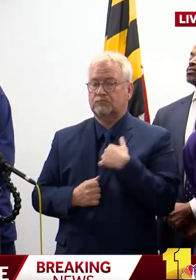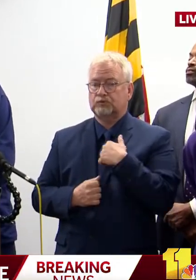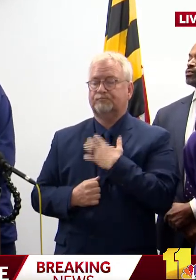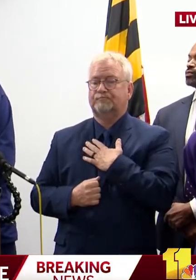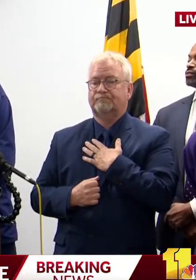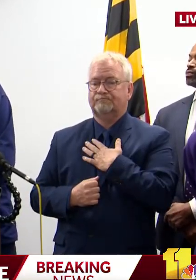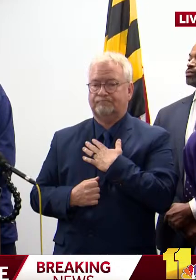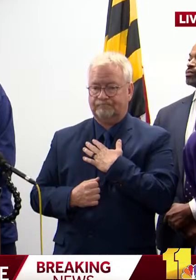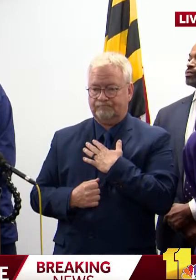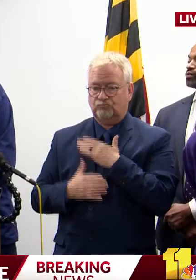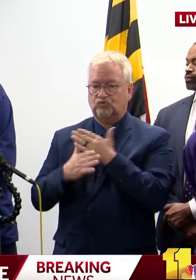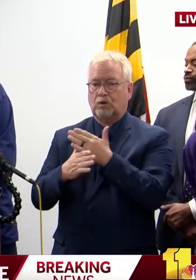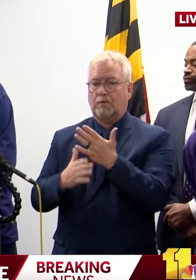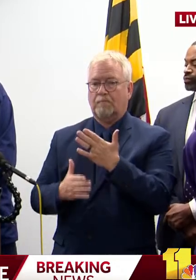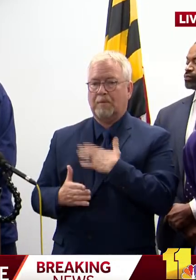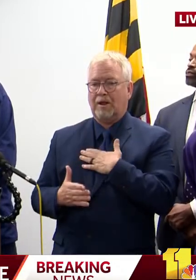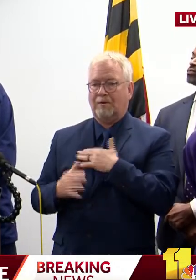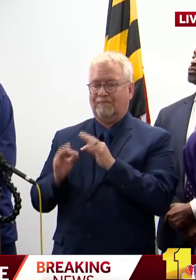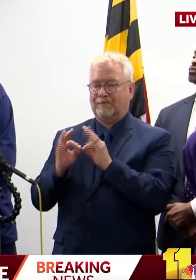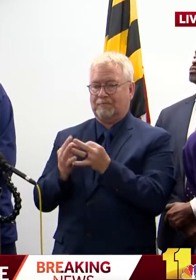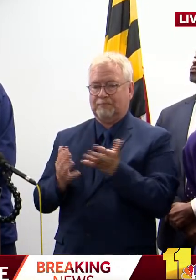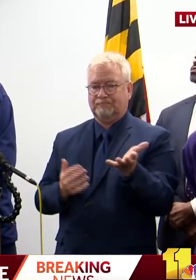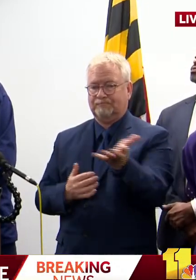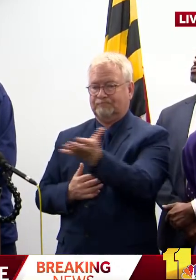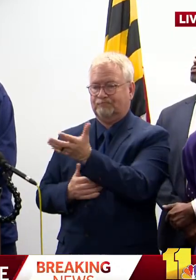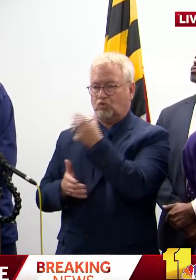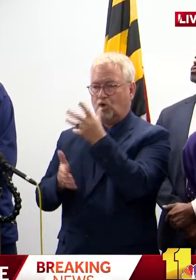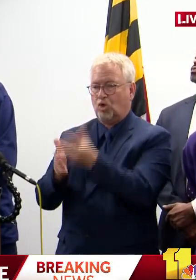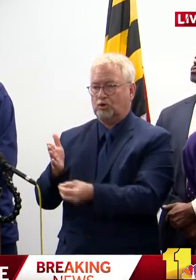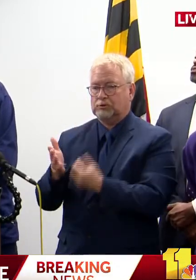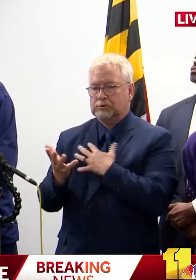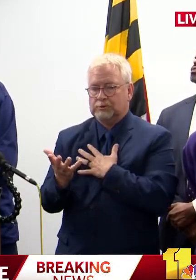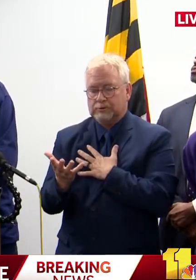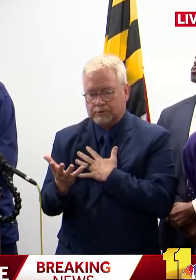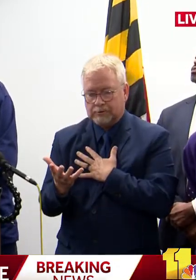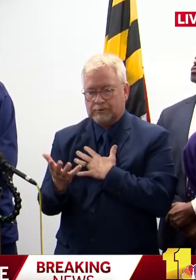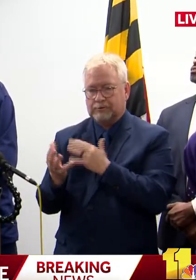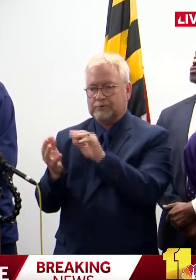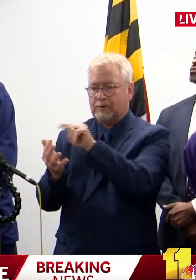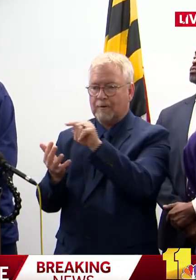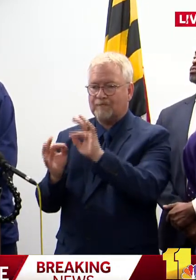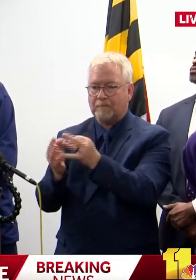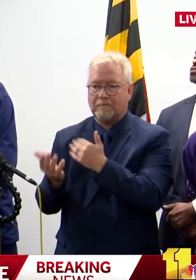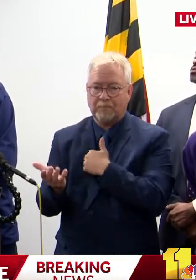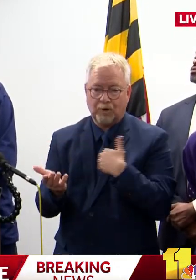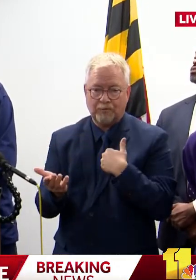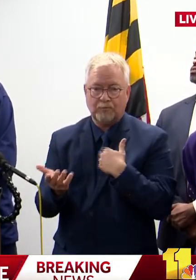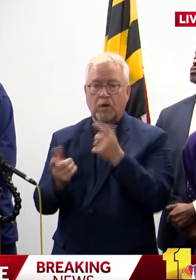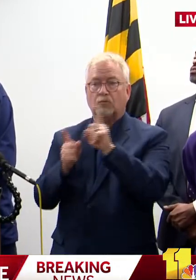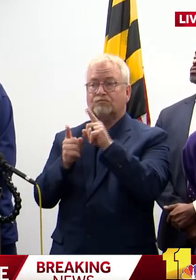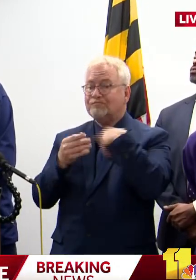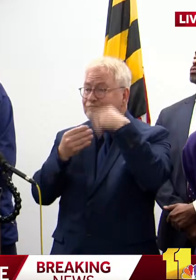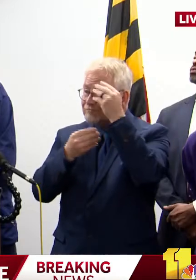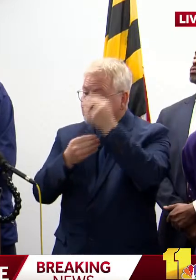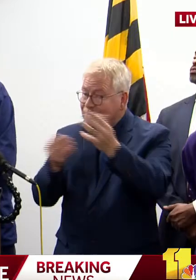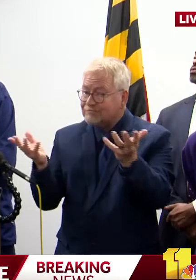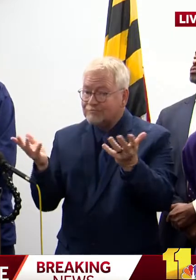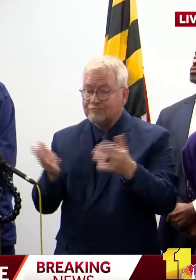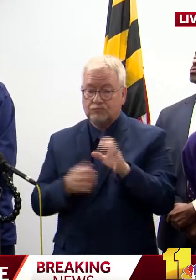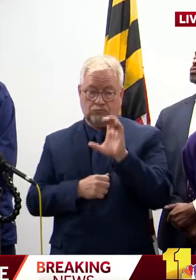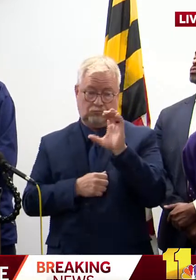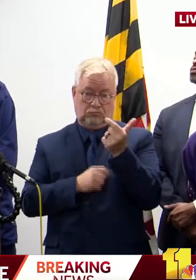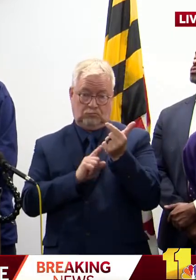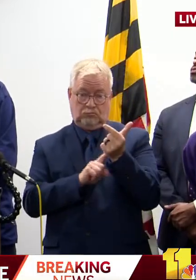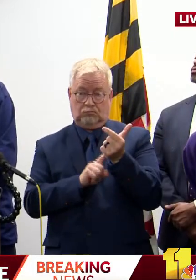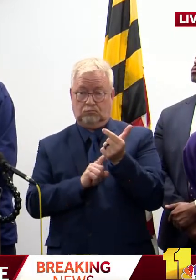out to the families of the impacted individuals. I also want to announce that the Coast Guard, along